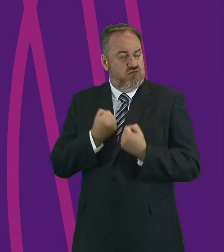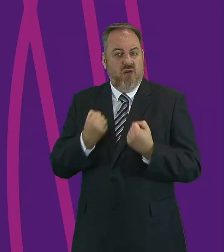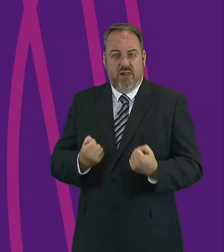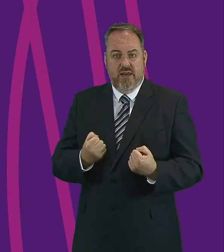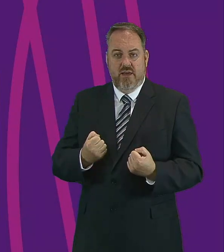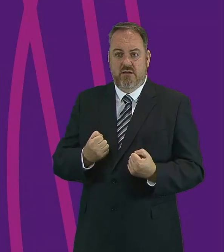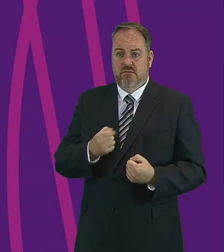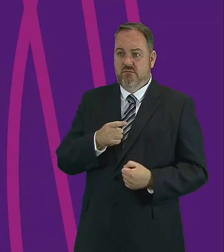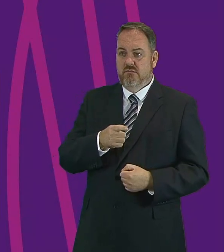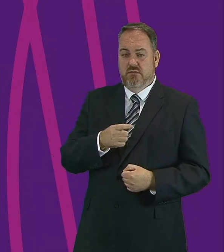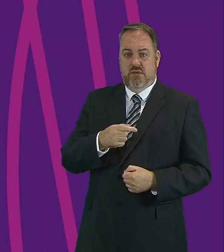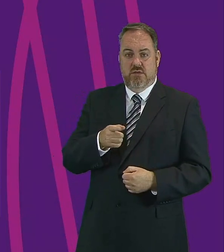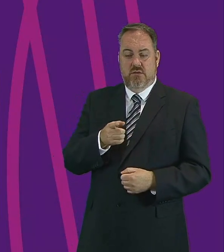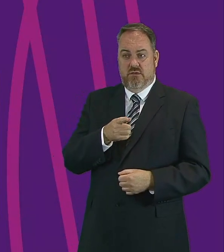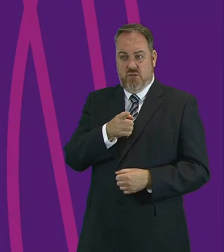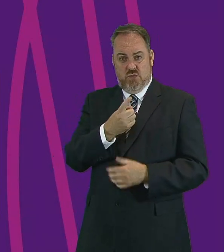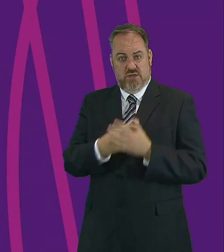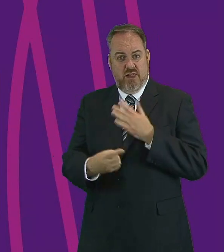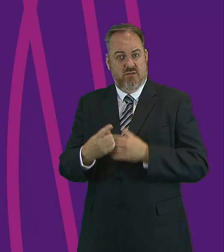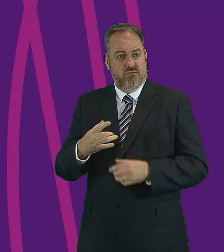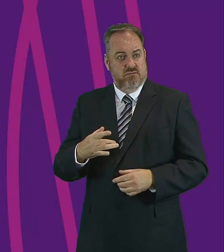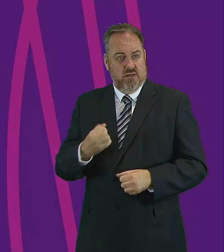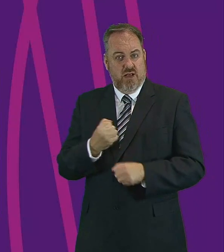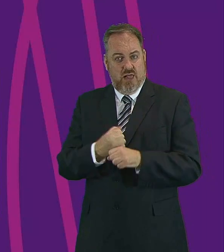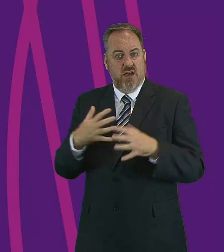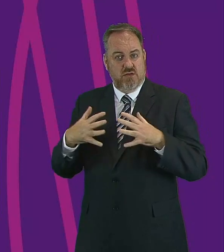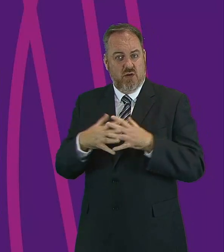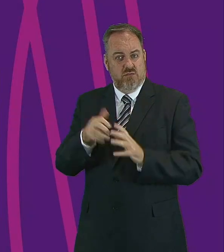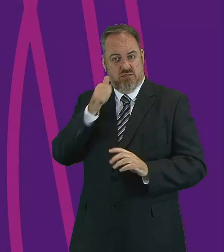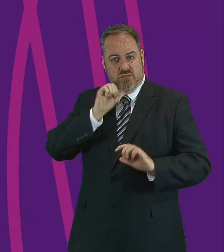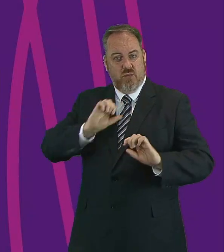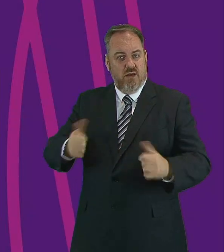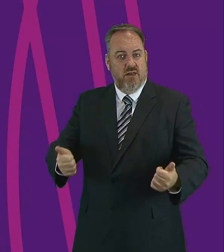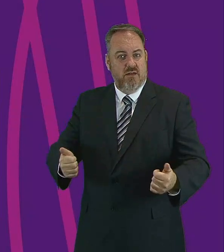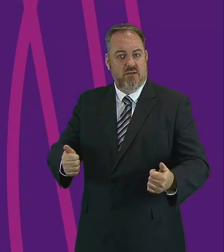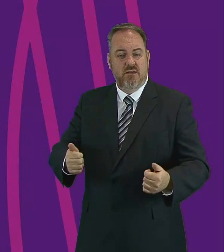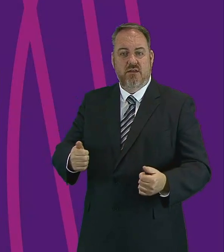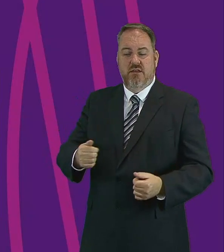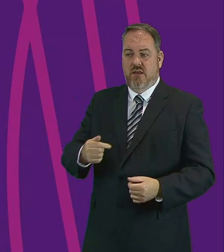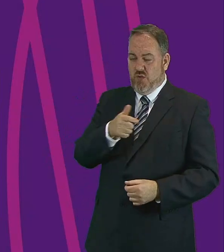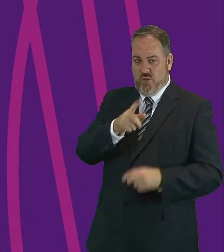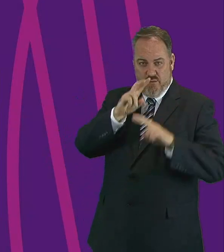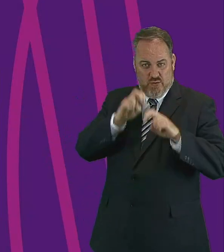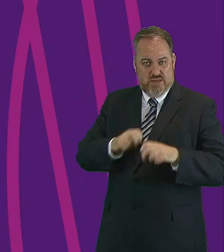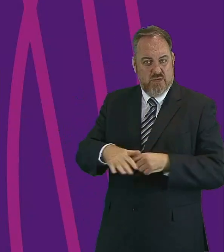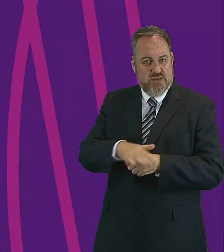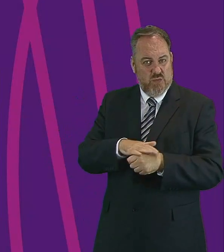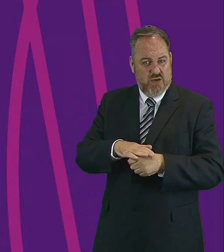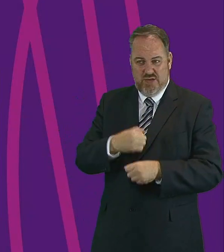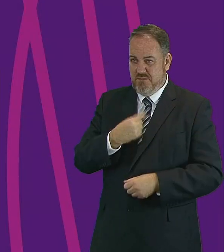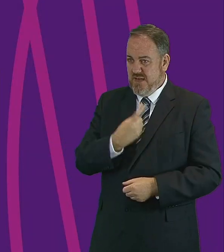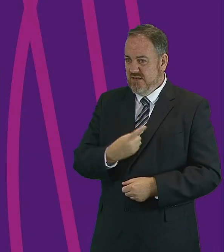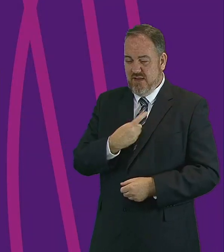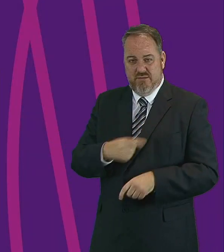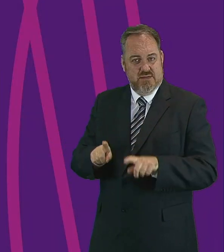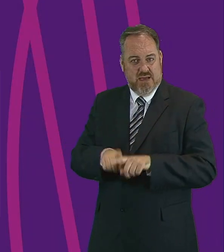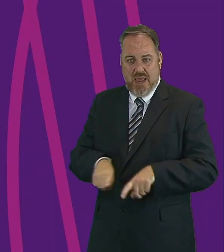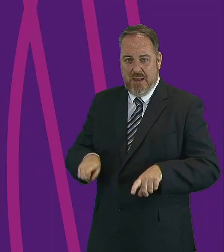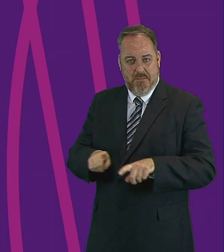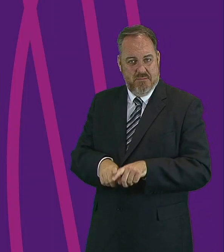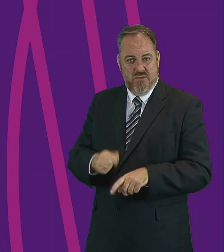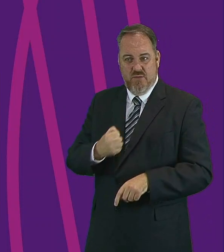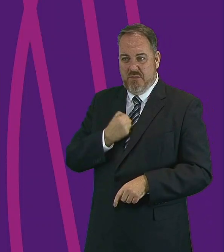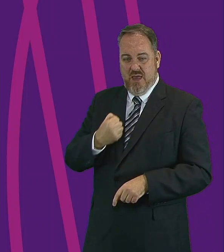because as a Glasgow MSP, I'm sure he spent a lot of time looking into this issue very closely, as I have in the last week from